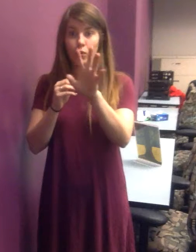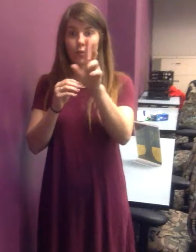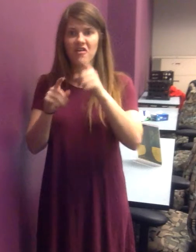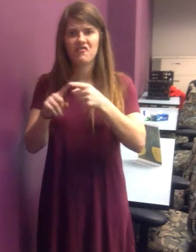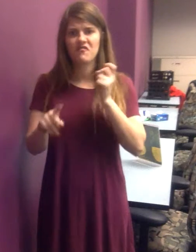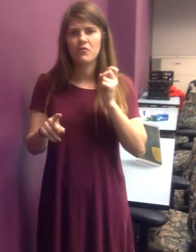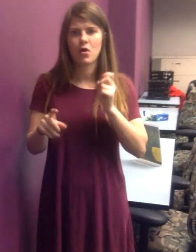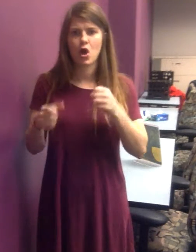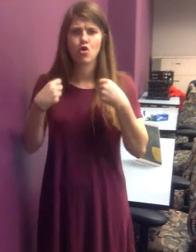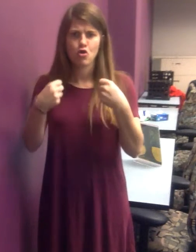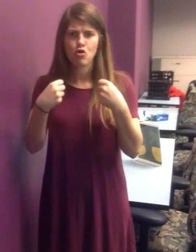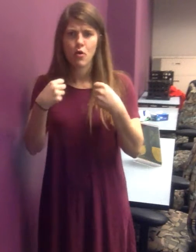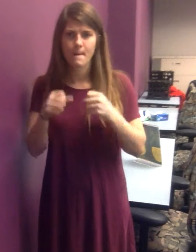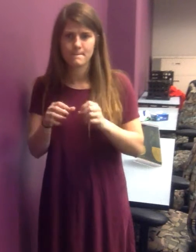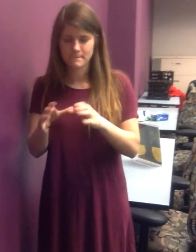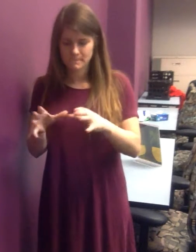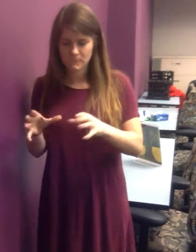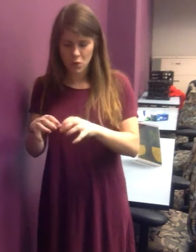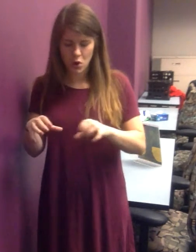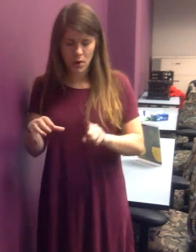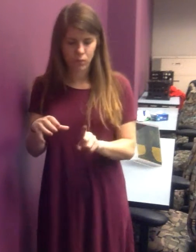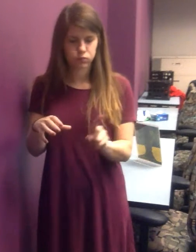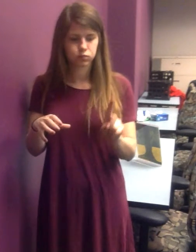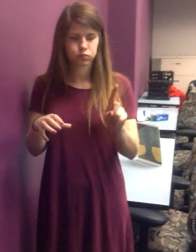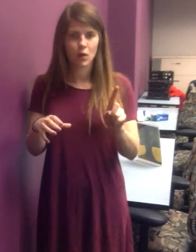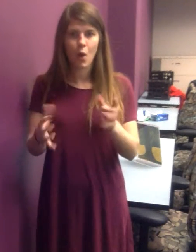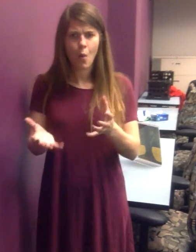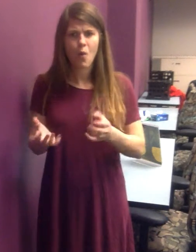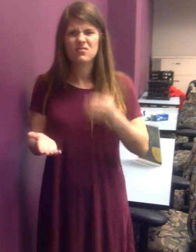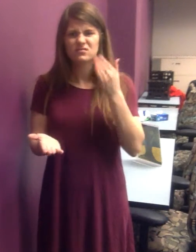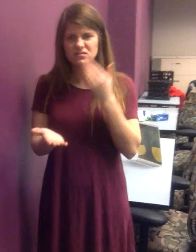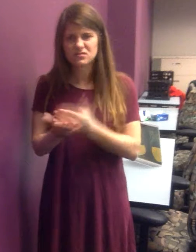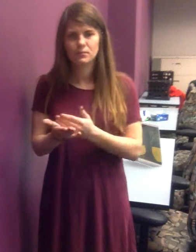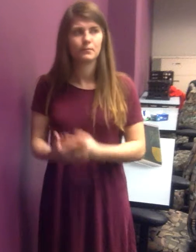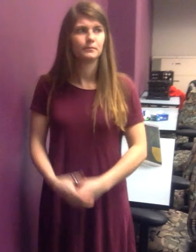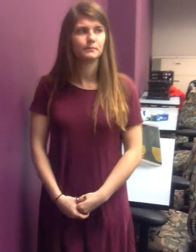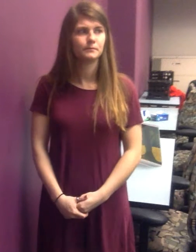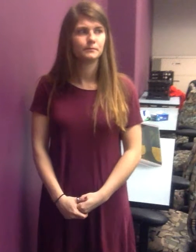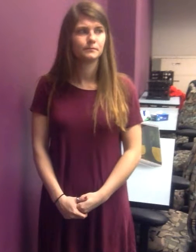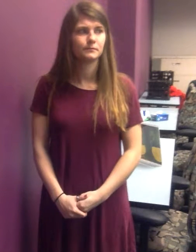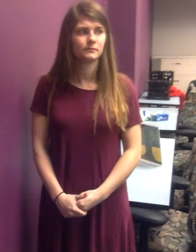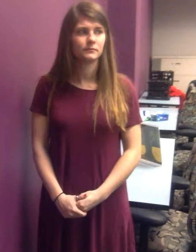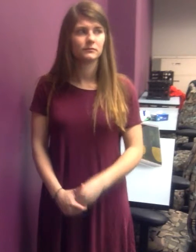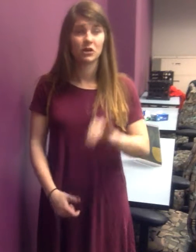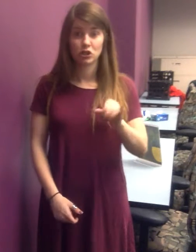was an uneasy consensus, but the people who have always objected to